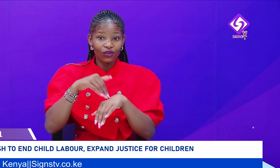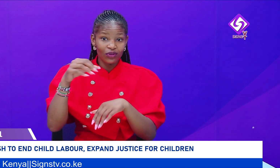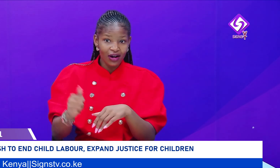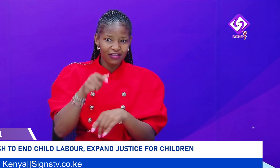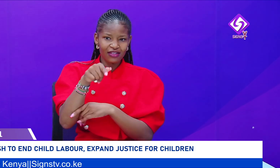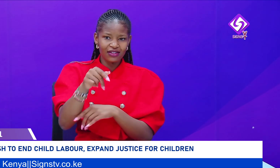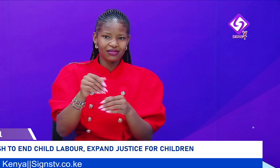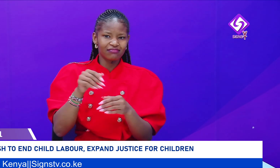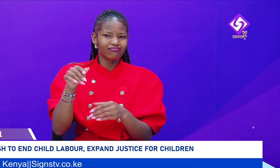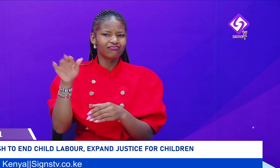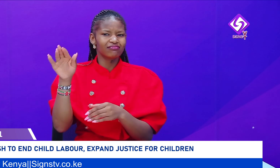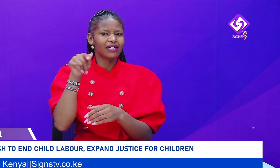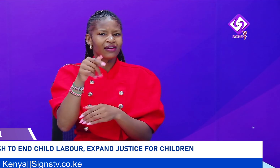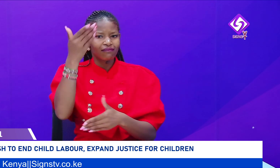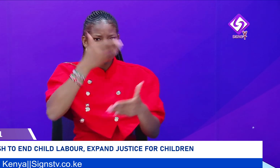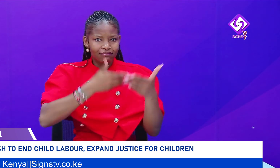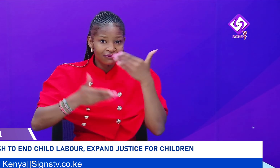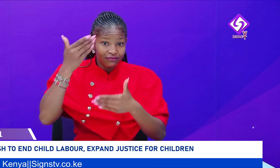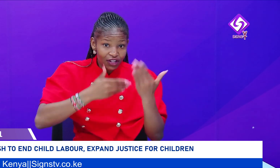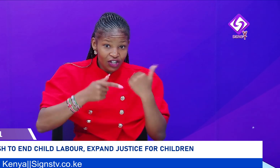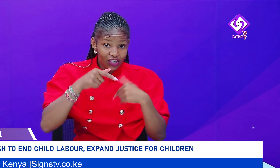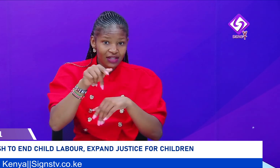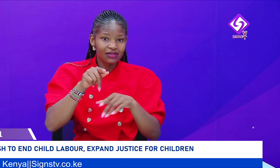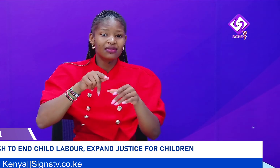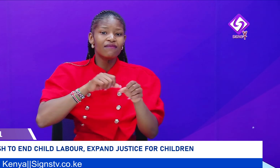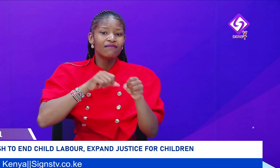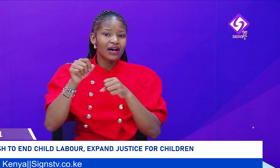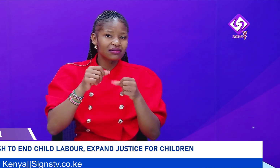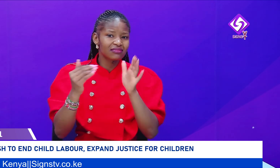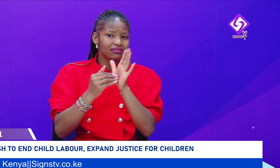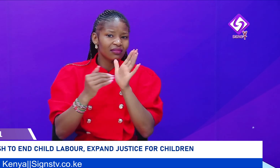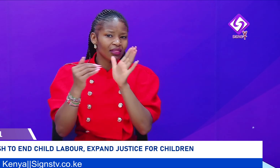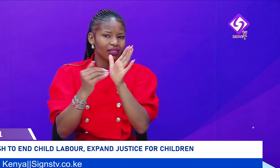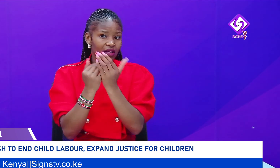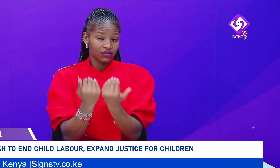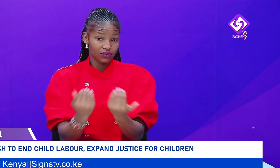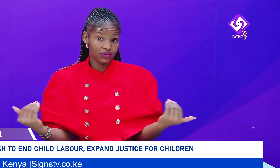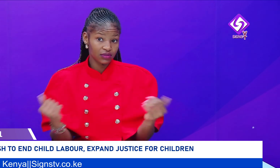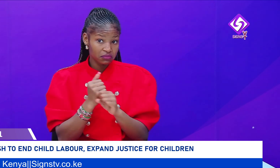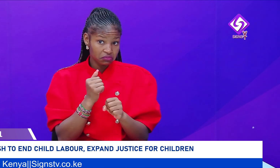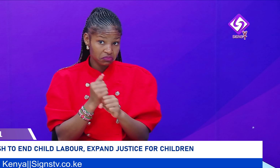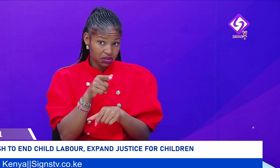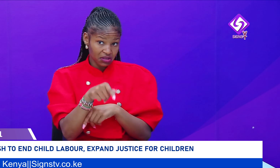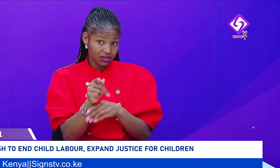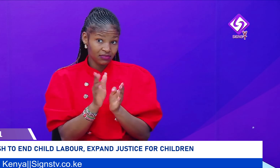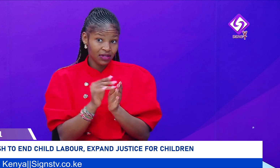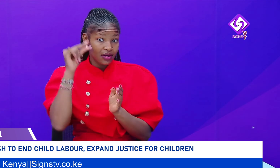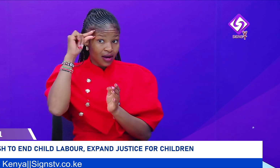The ILO has long been at the forefront of the fight against child